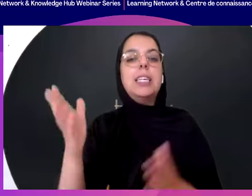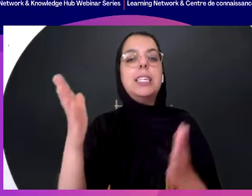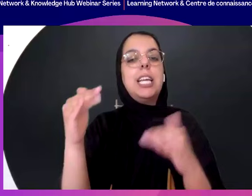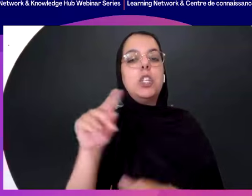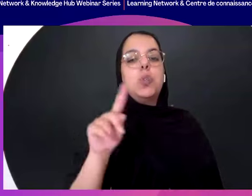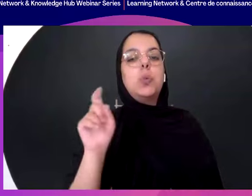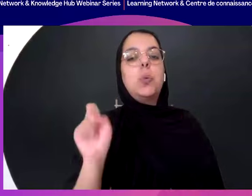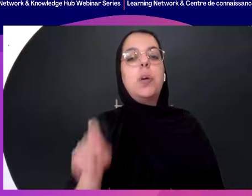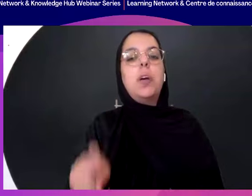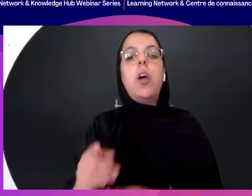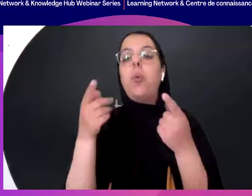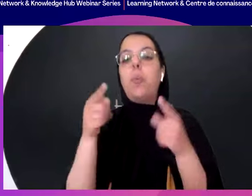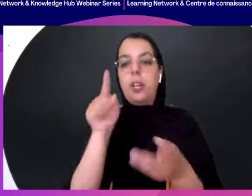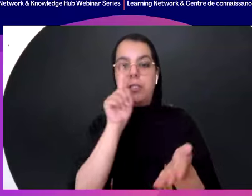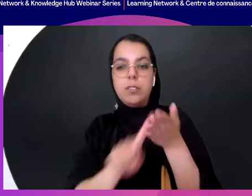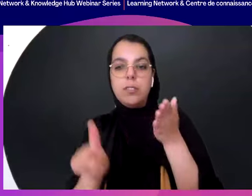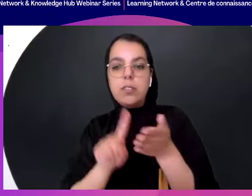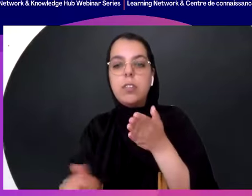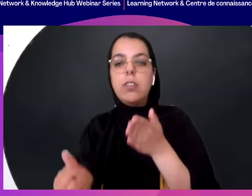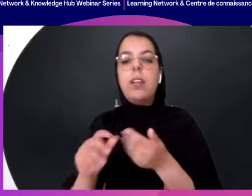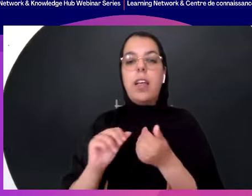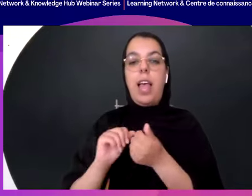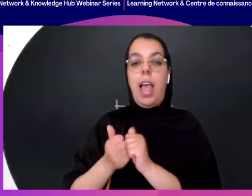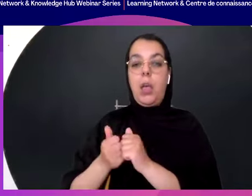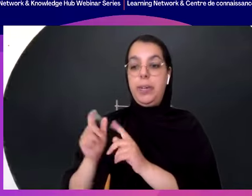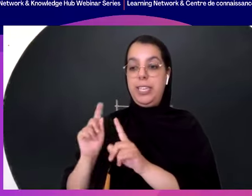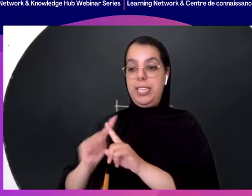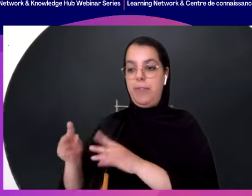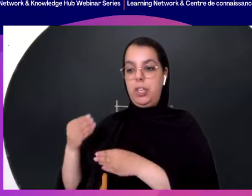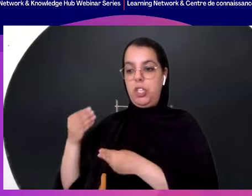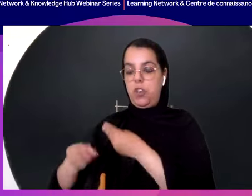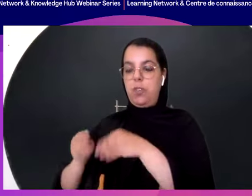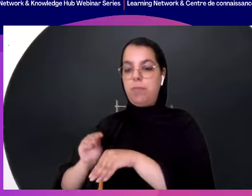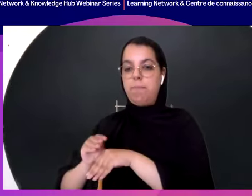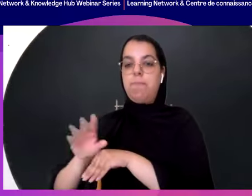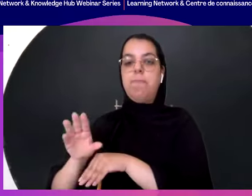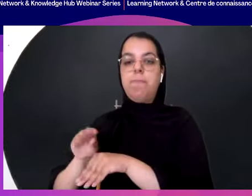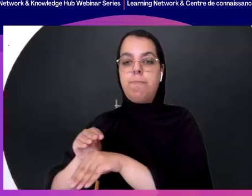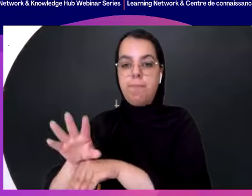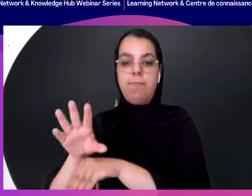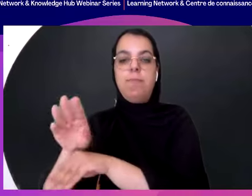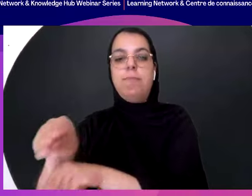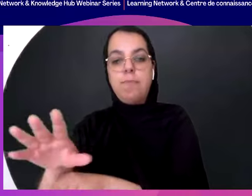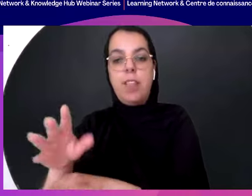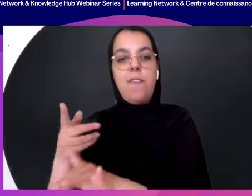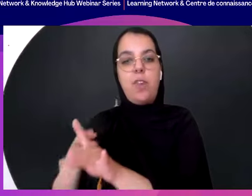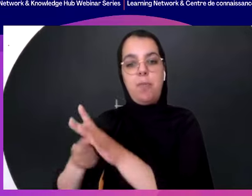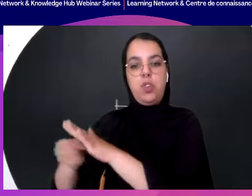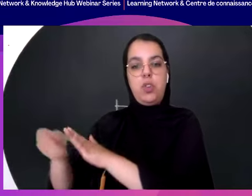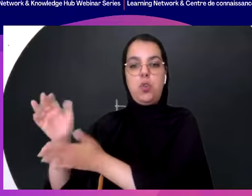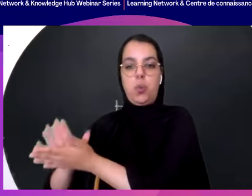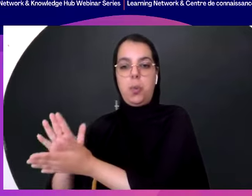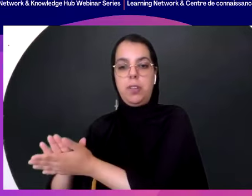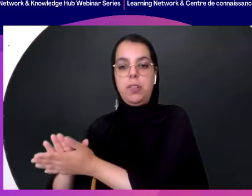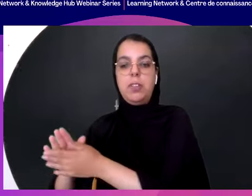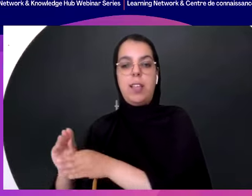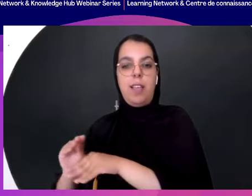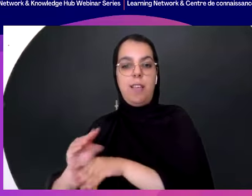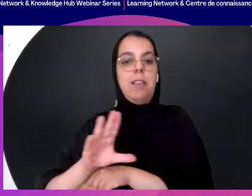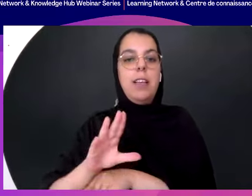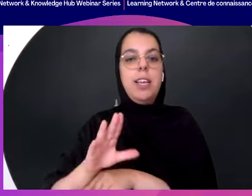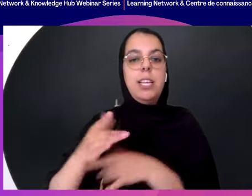involved in intergenerational transmission of residential school experiences on depression and potentially antisocial behaviors, have